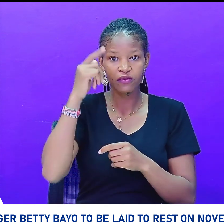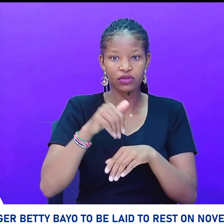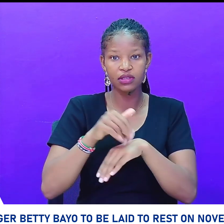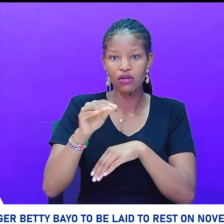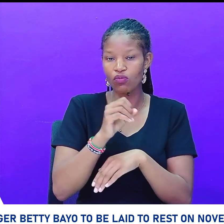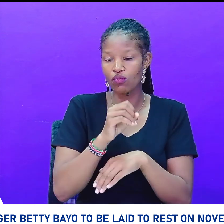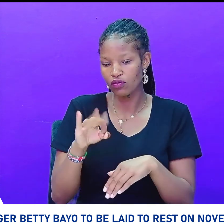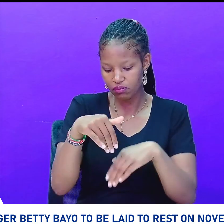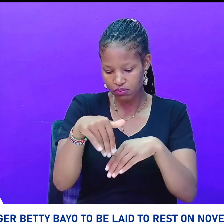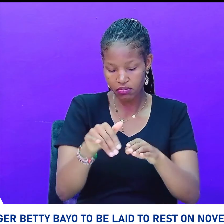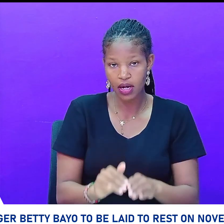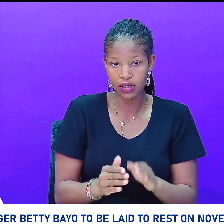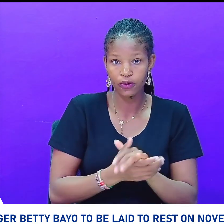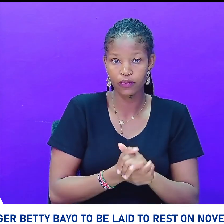of the send-off and burial ceremonies.